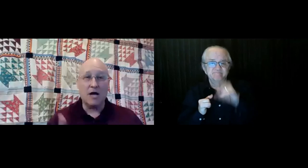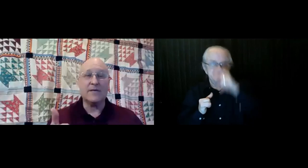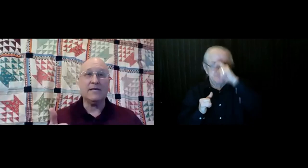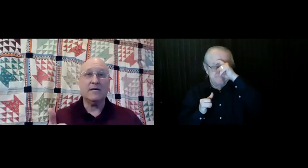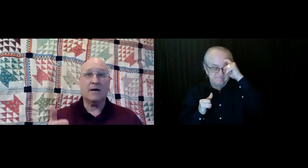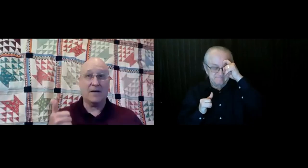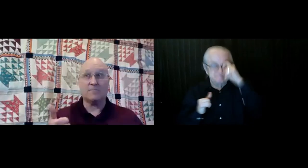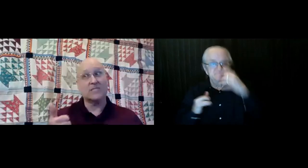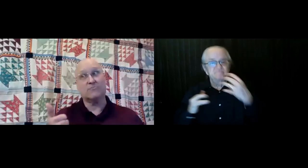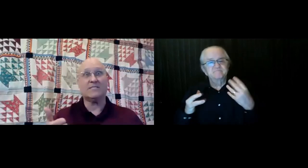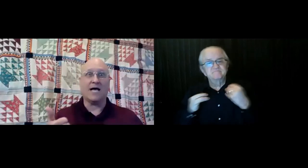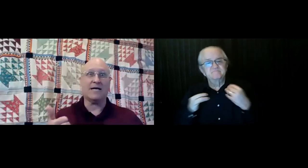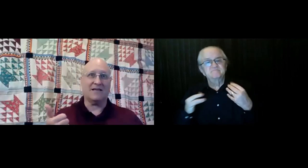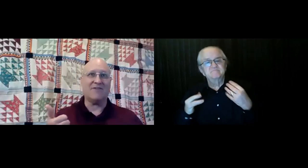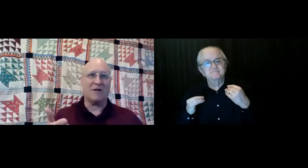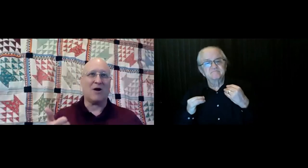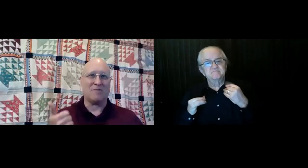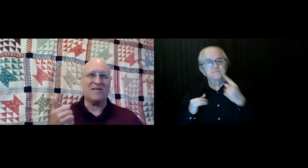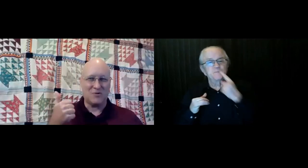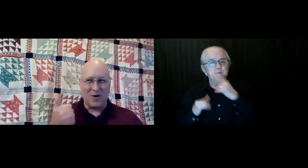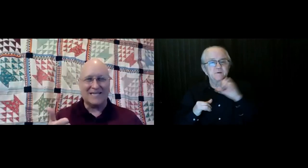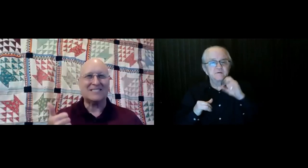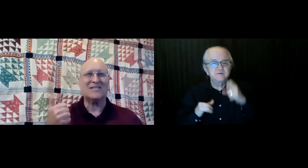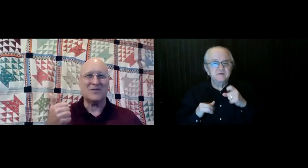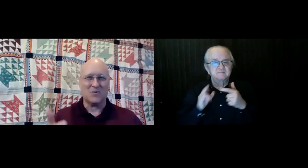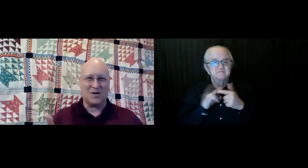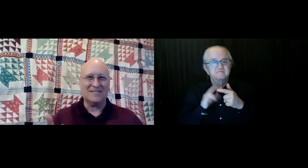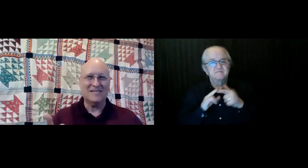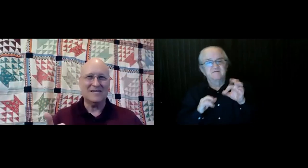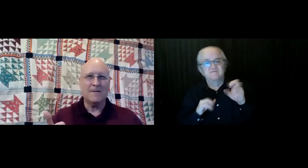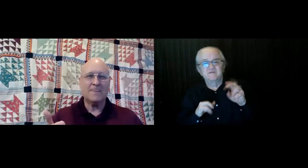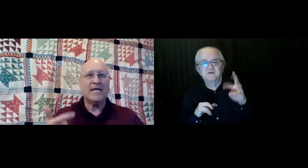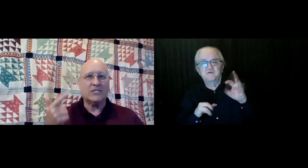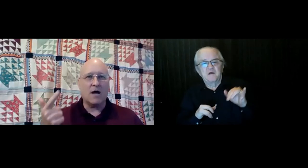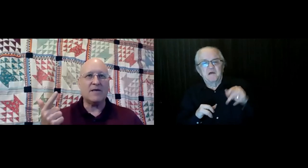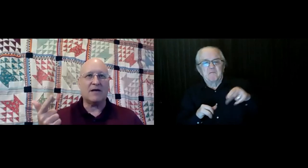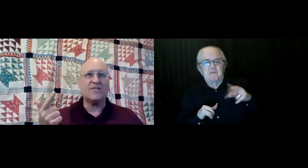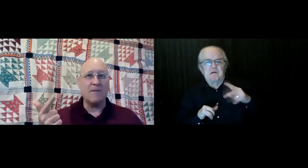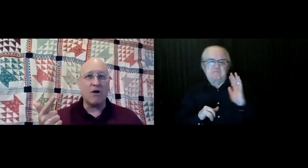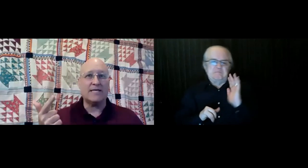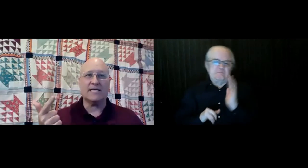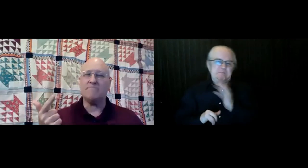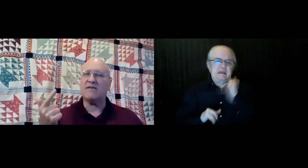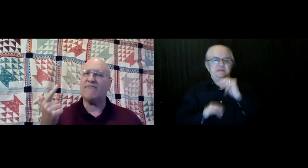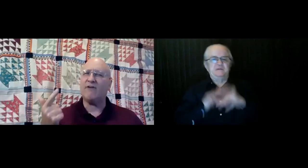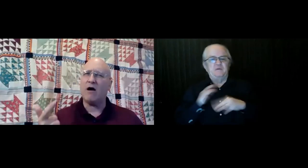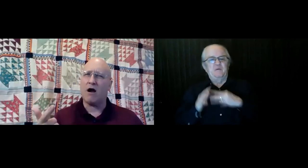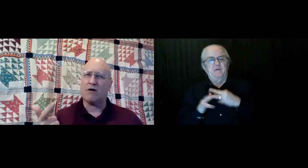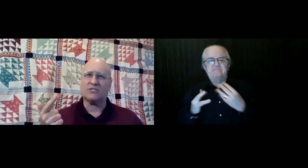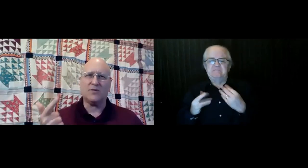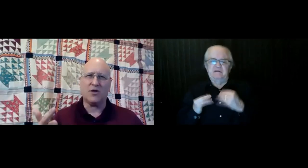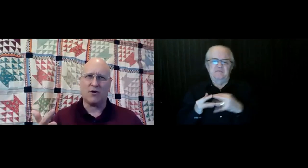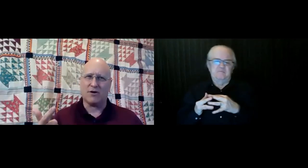He taught me about the Boston Red Sox and Fenway Park being the greatest in the world. He taught me about the American League being